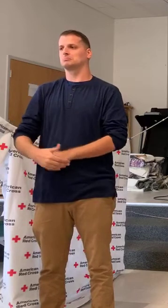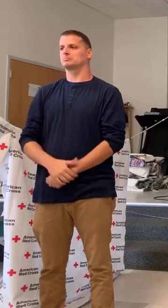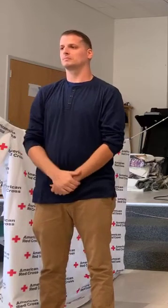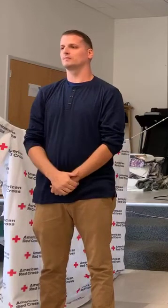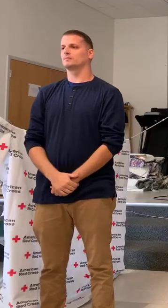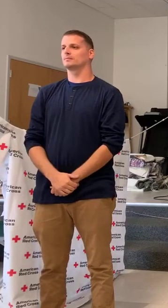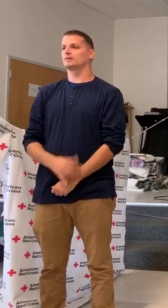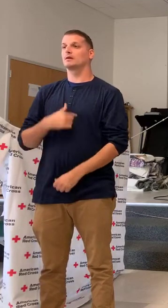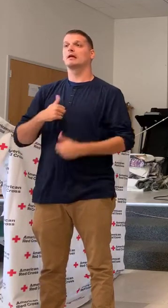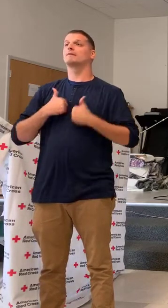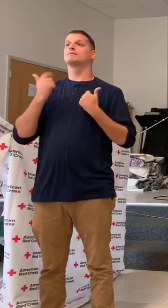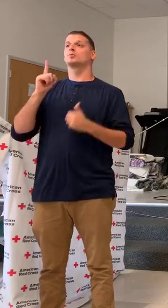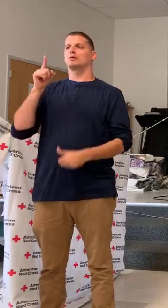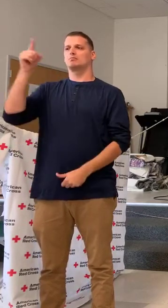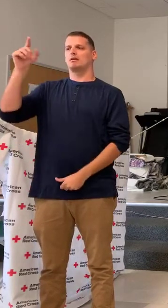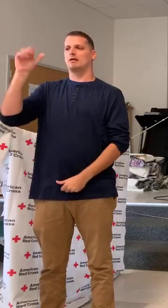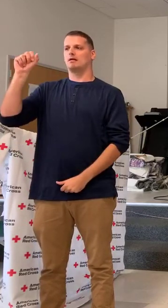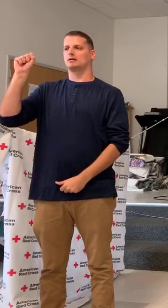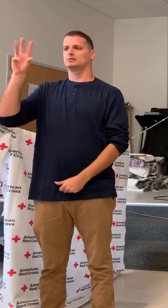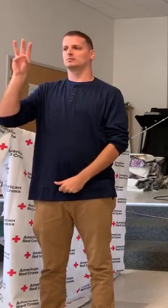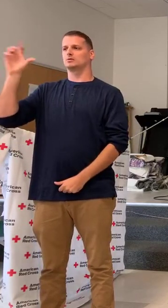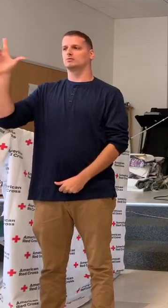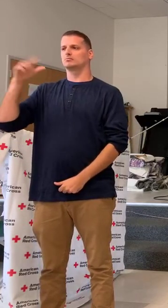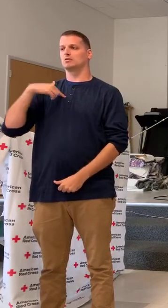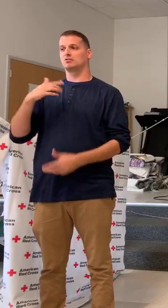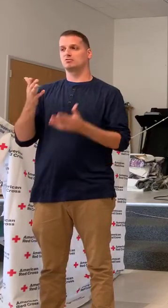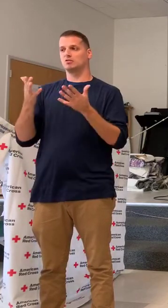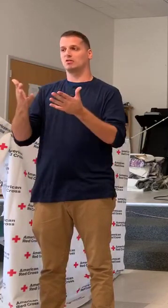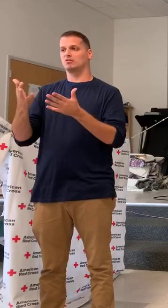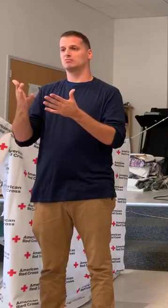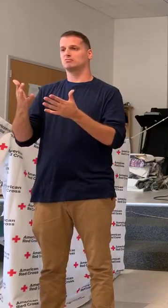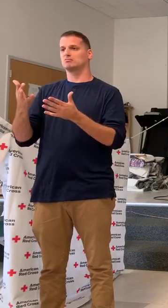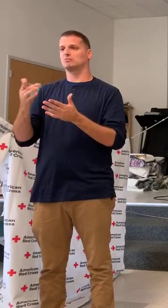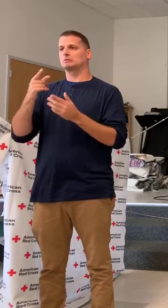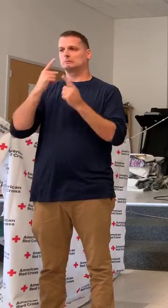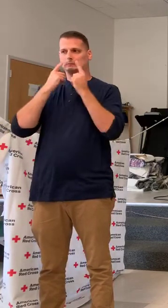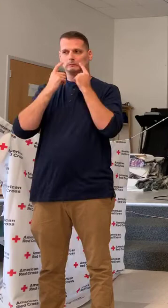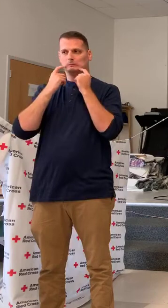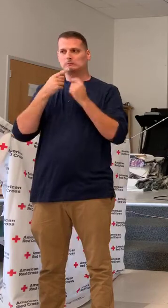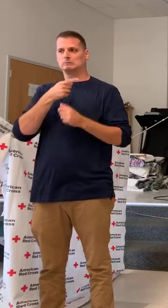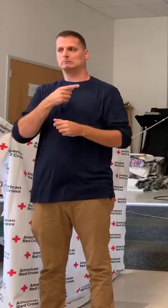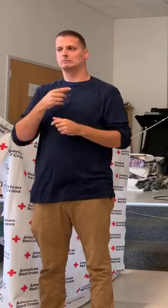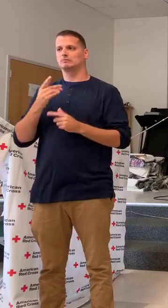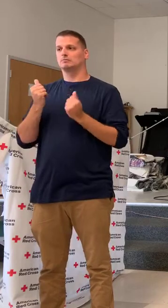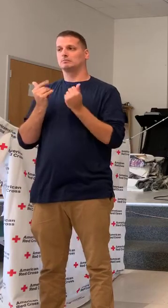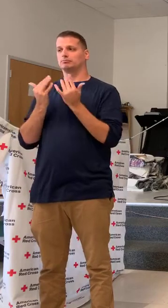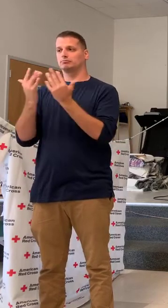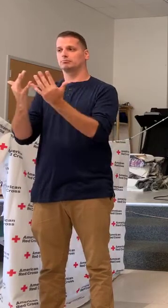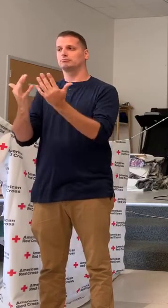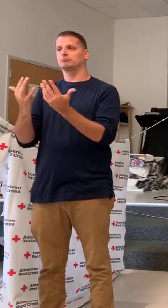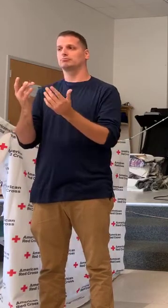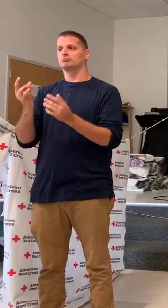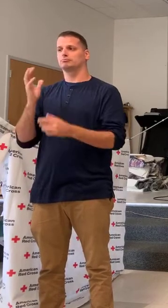I was there the day that hell broke loose, so to speak.